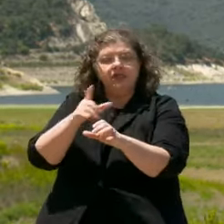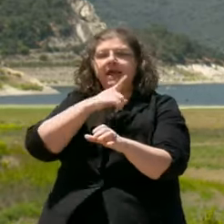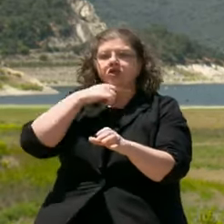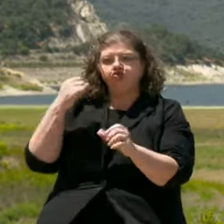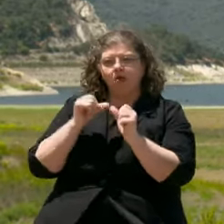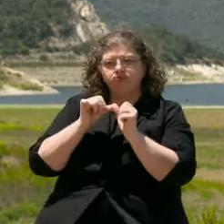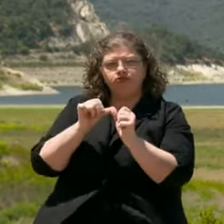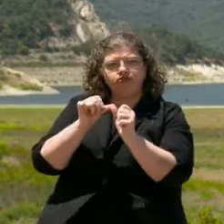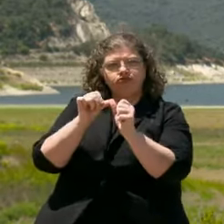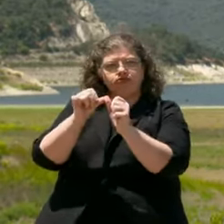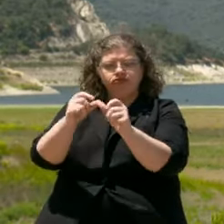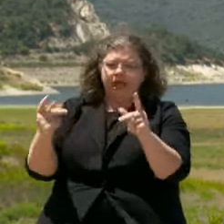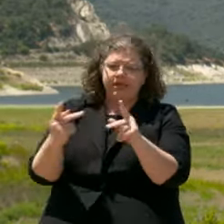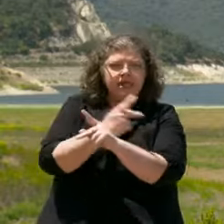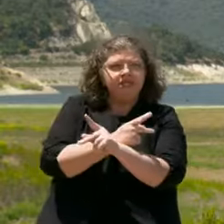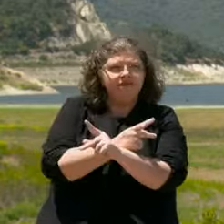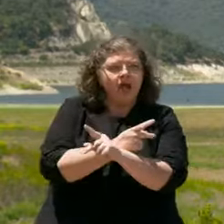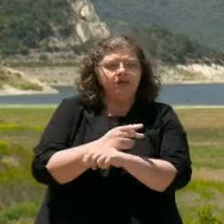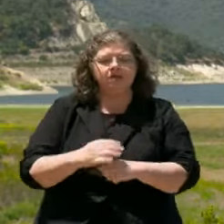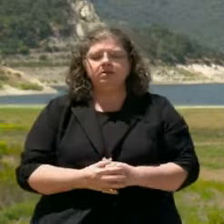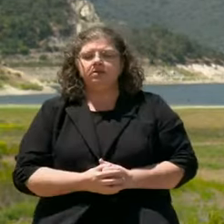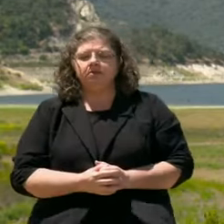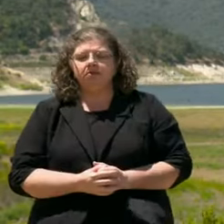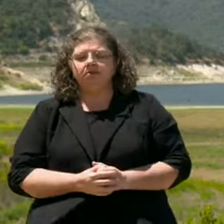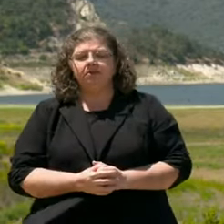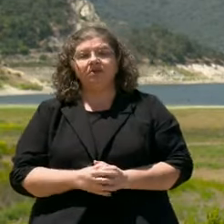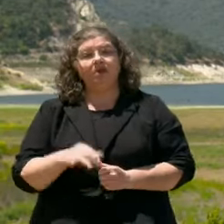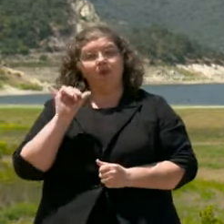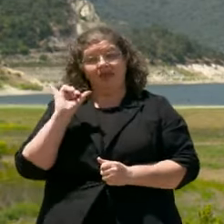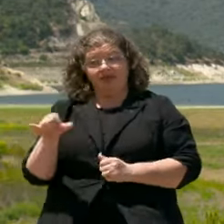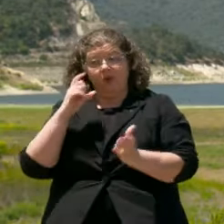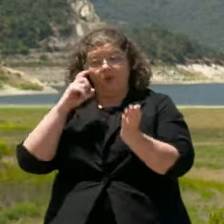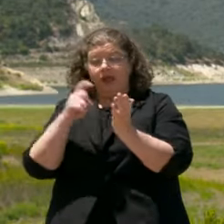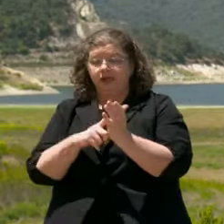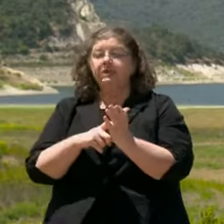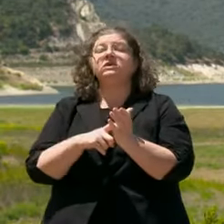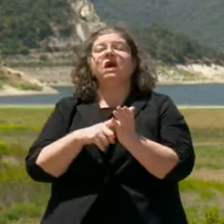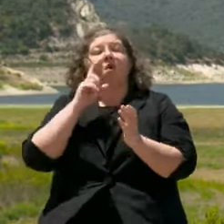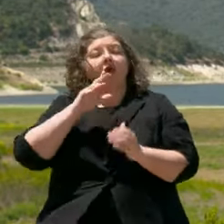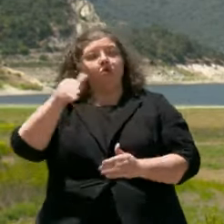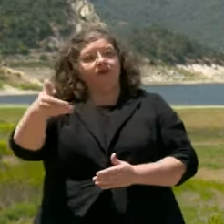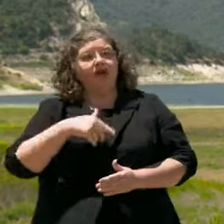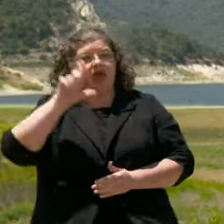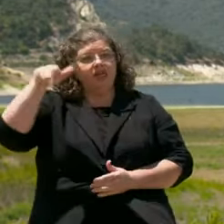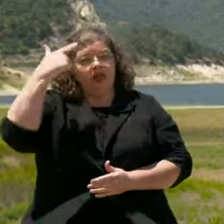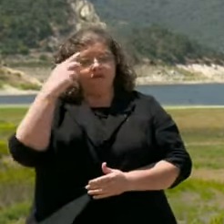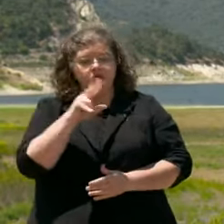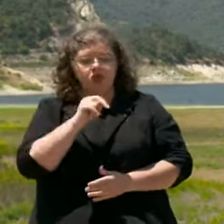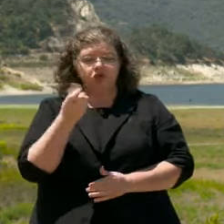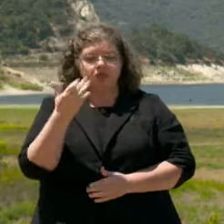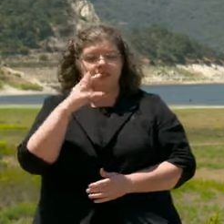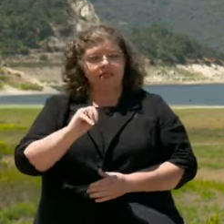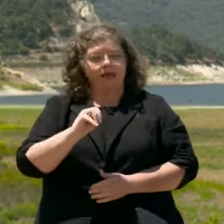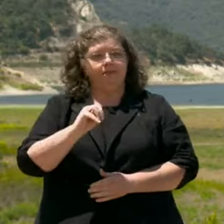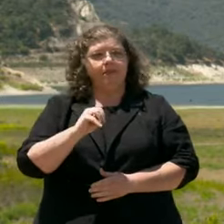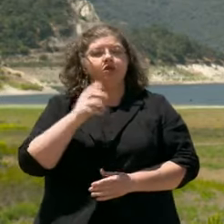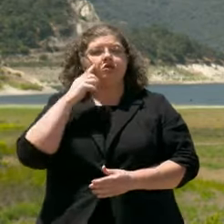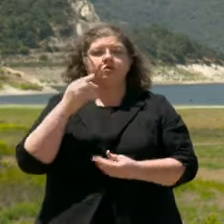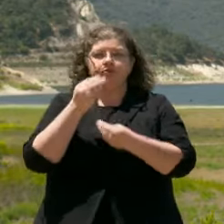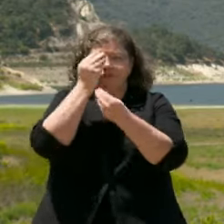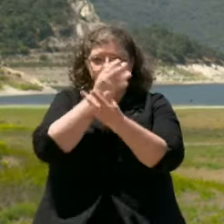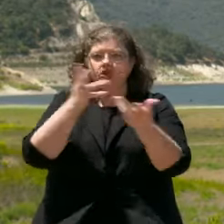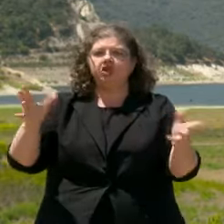drought persists and intensifies. So given that recognition, I want to invite Governor Newsom to the podium to